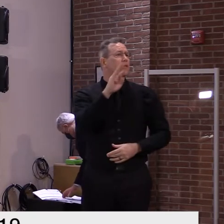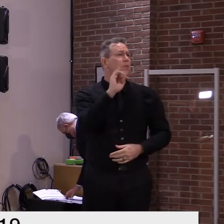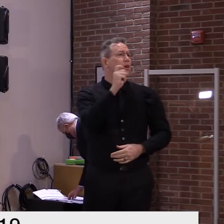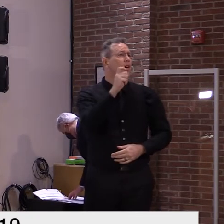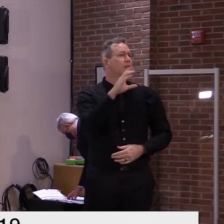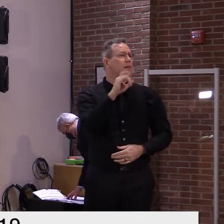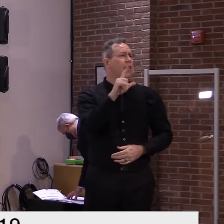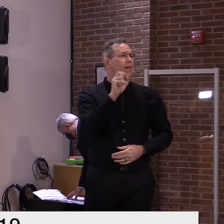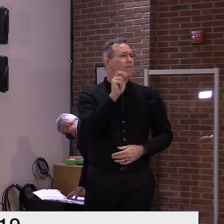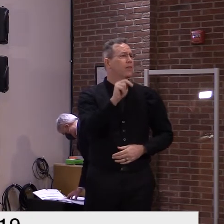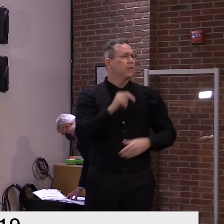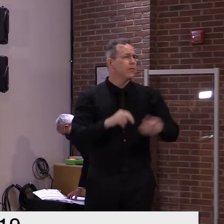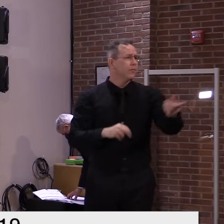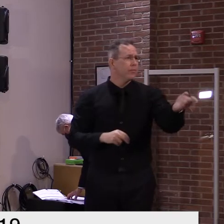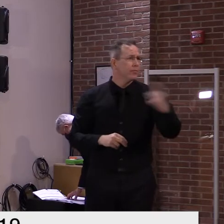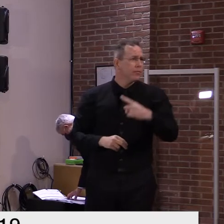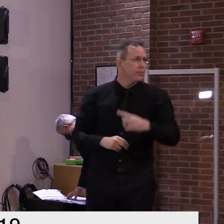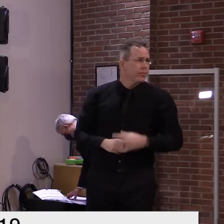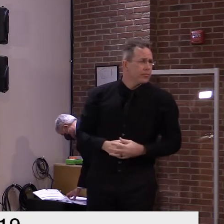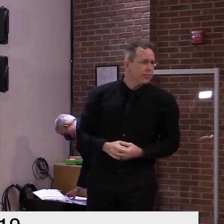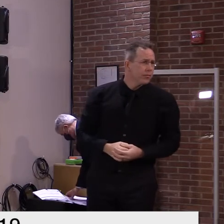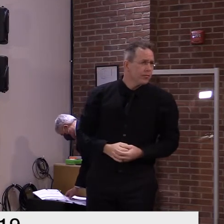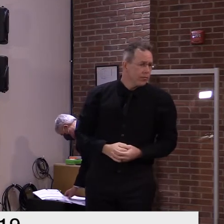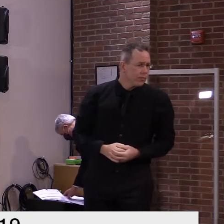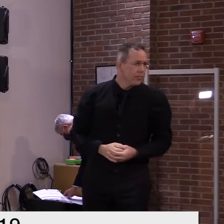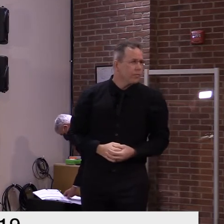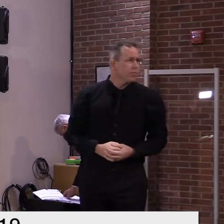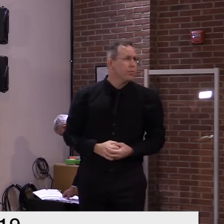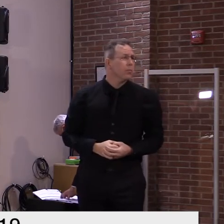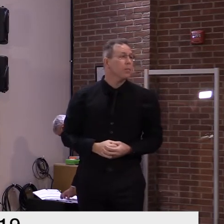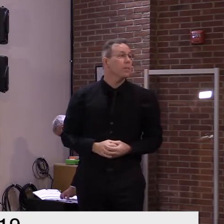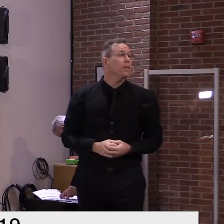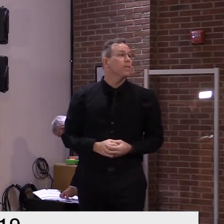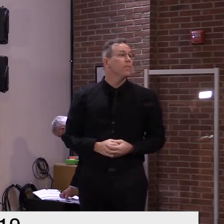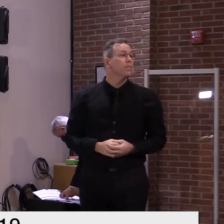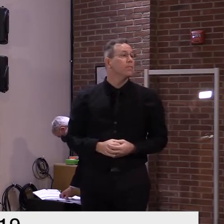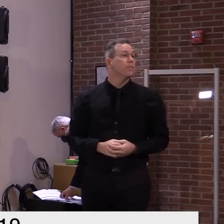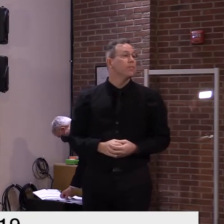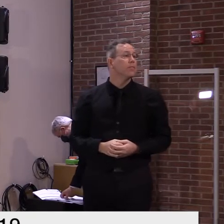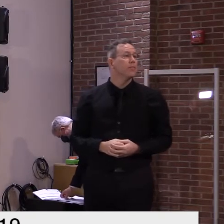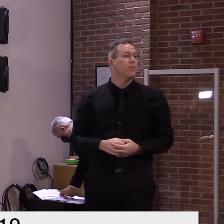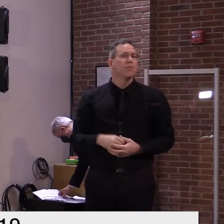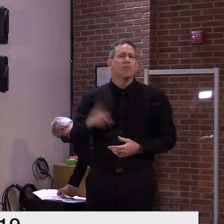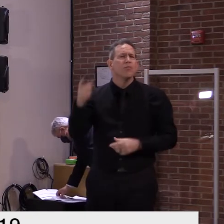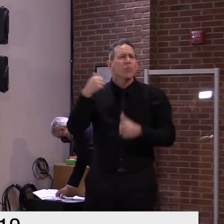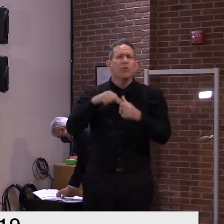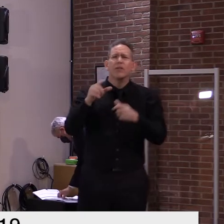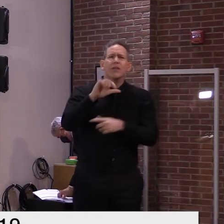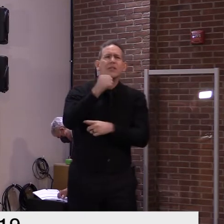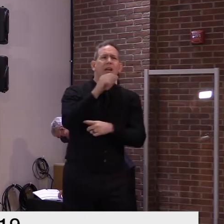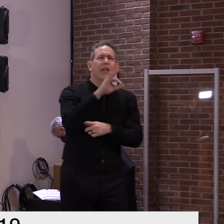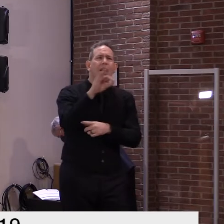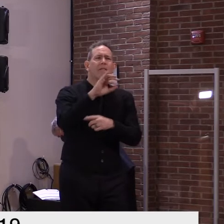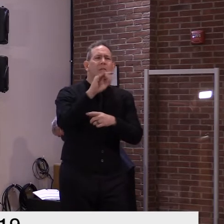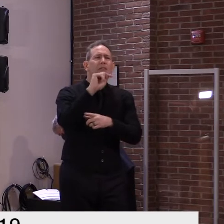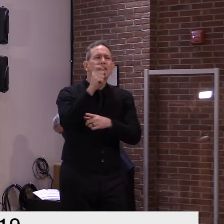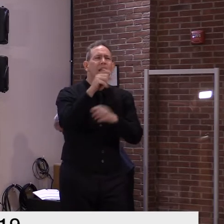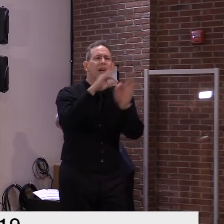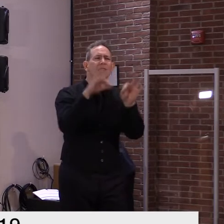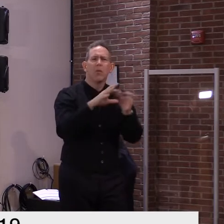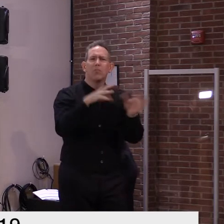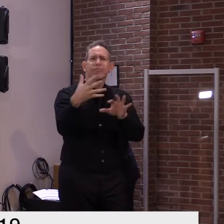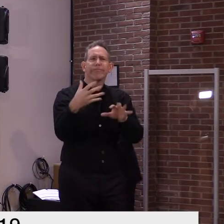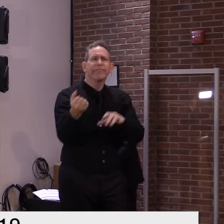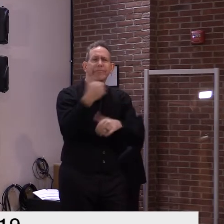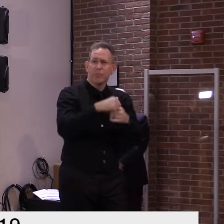Thank you, Governor. So following up on the 1099-G forms, I'm wondering what more you can share with us